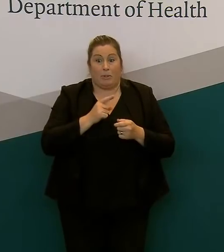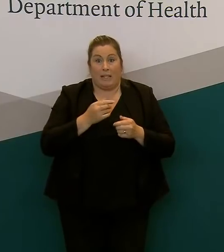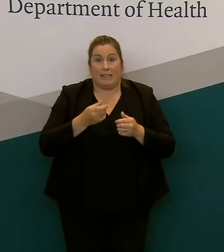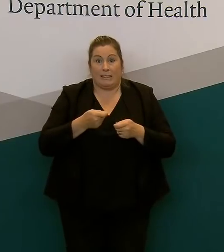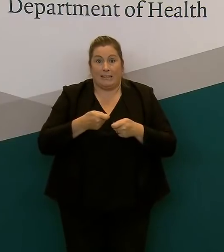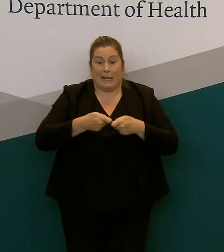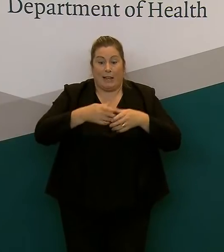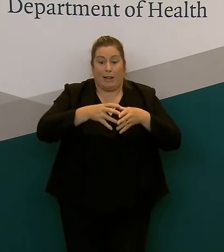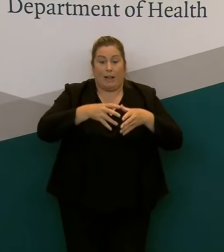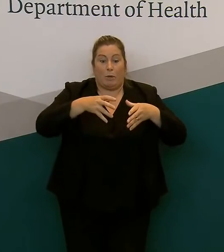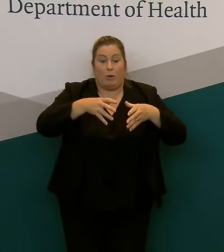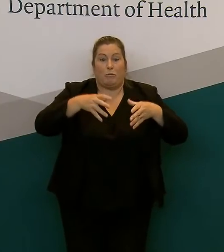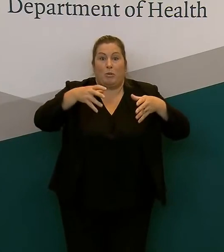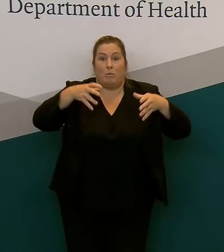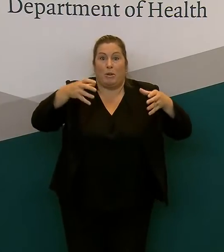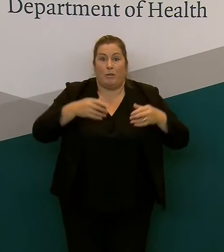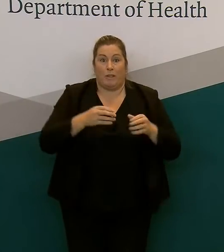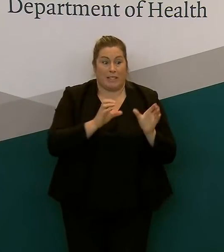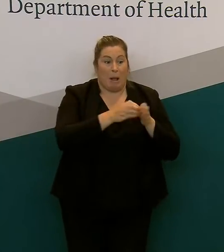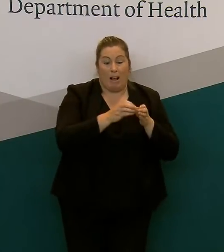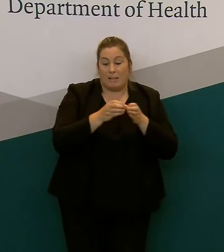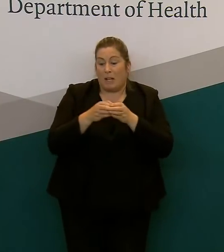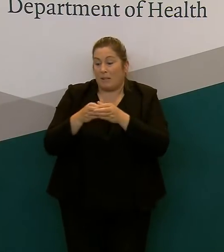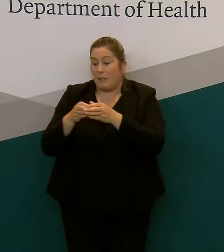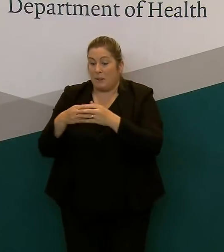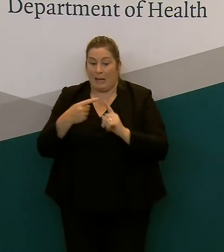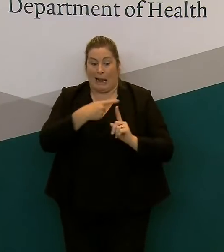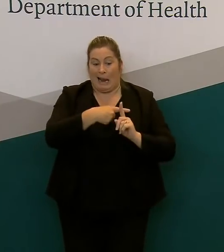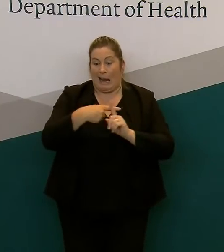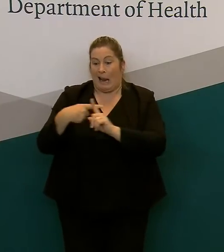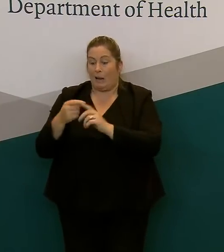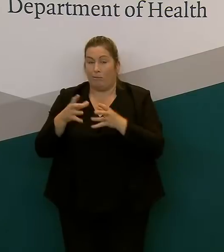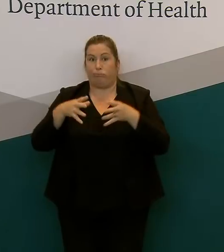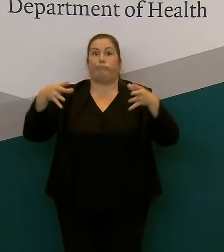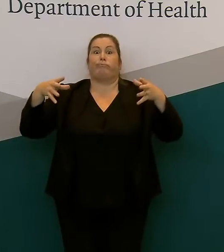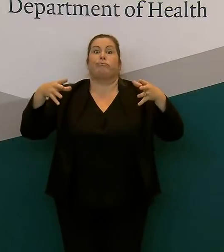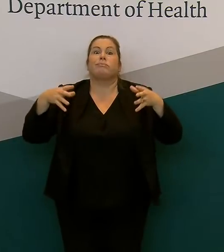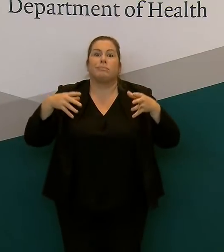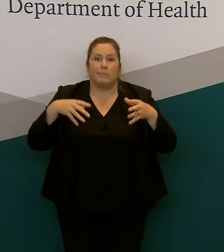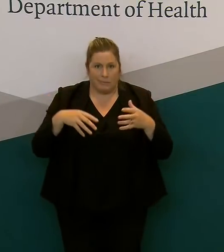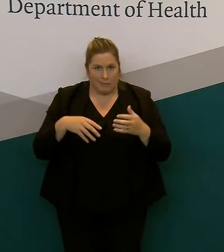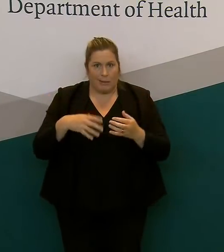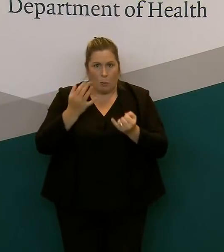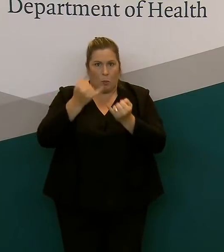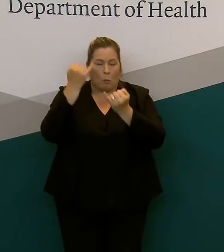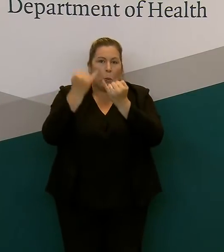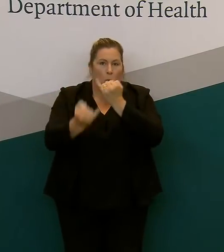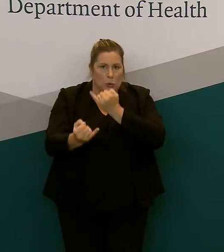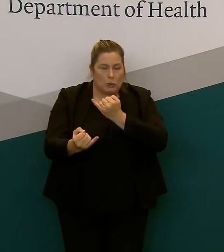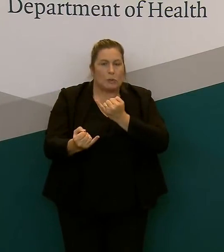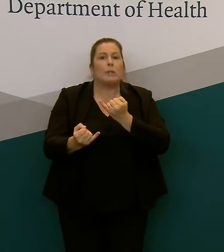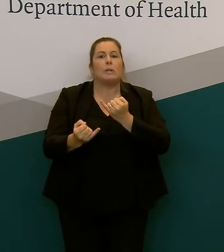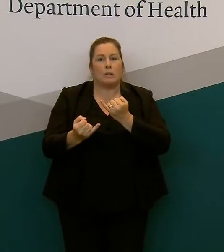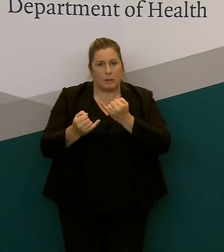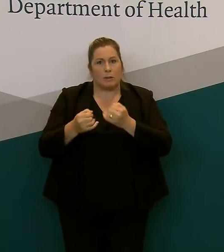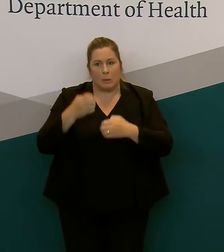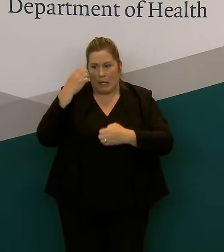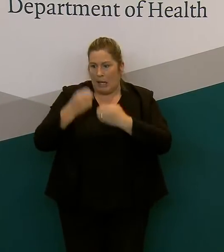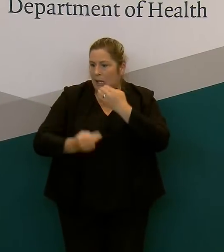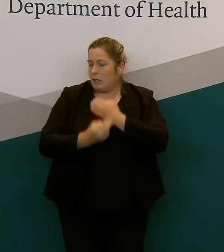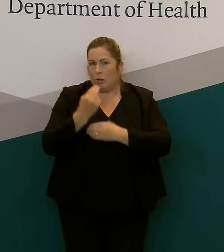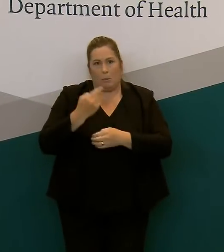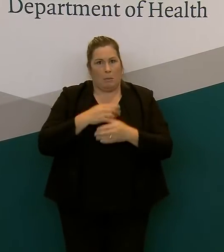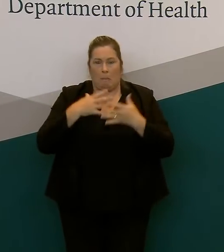we continue to improve the transmission of the virus that we're seeing here, will be the means through which we'll see us running into